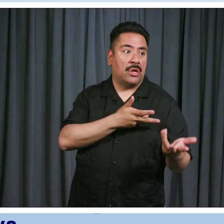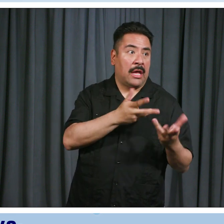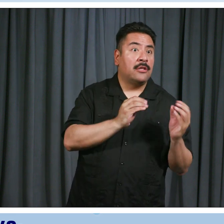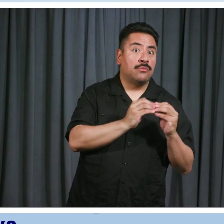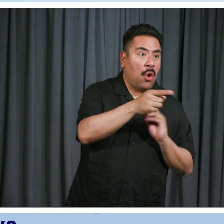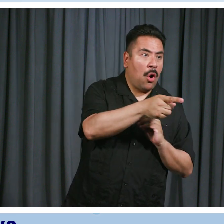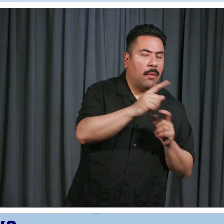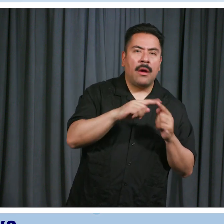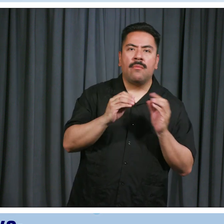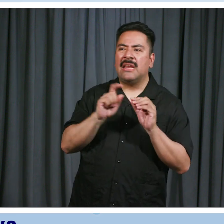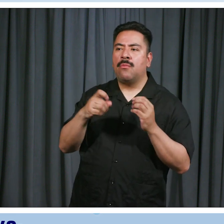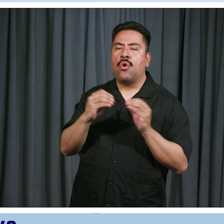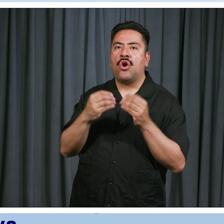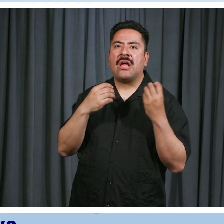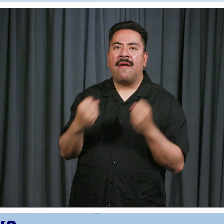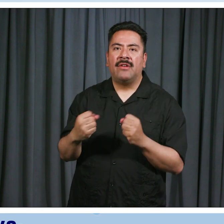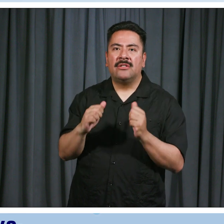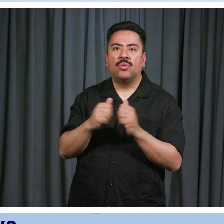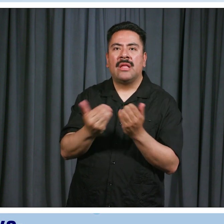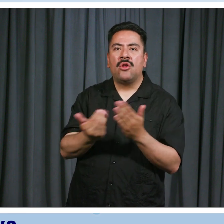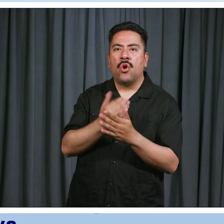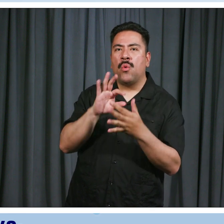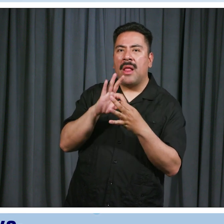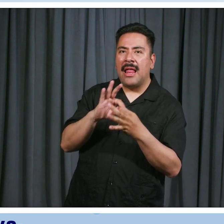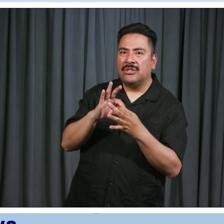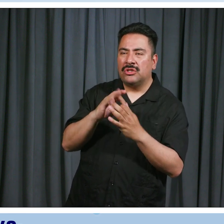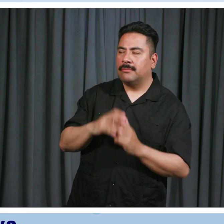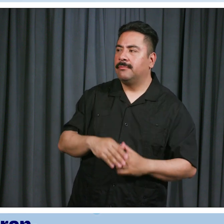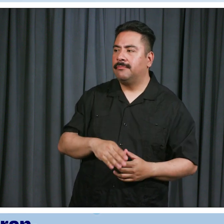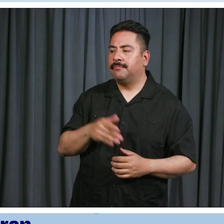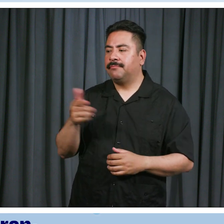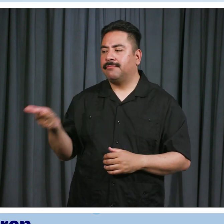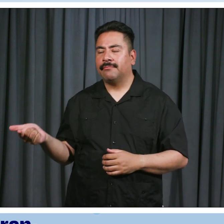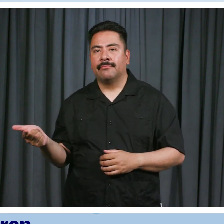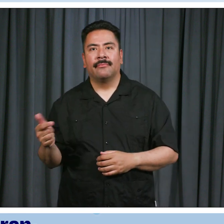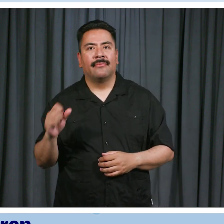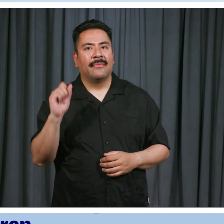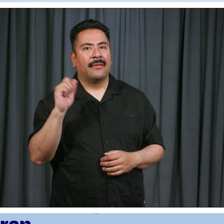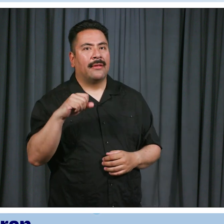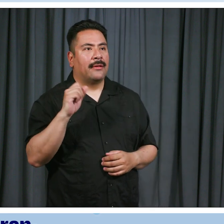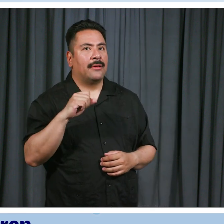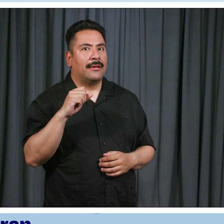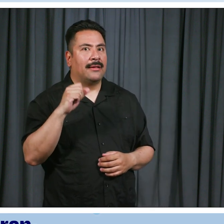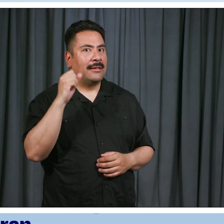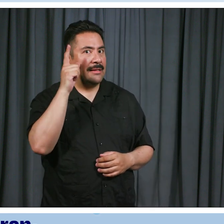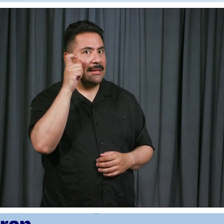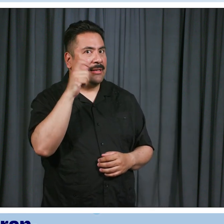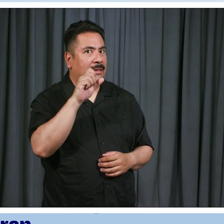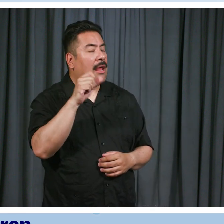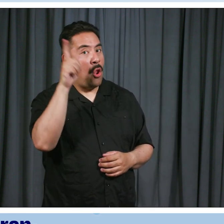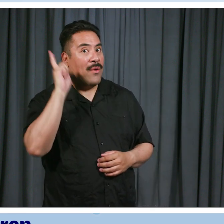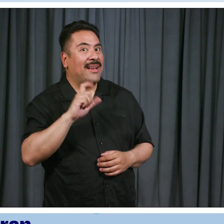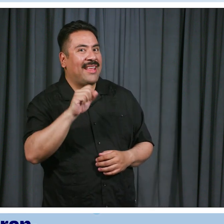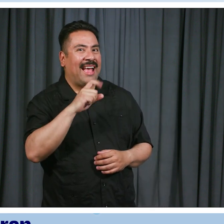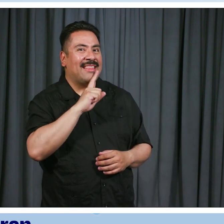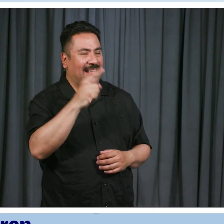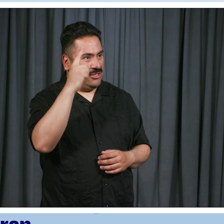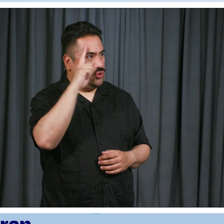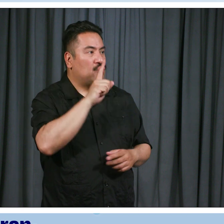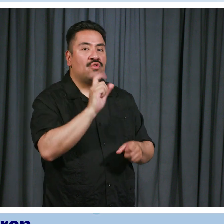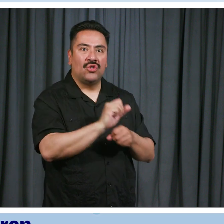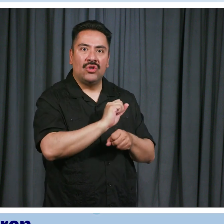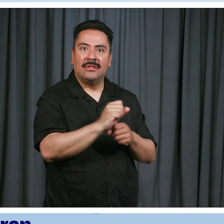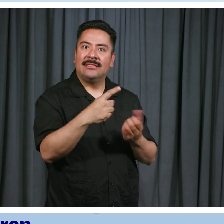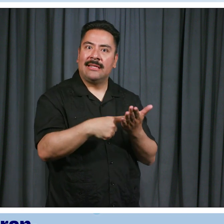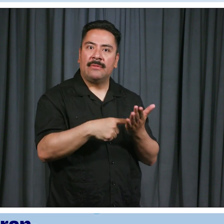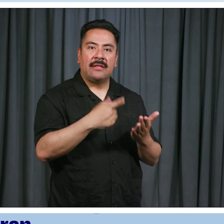need more confidence in some newer relationships. Mm-hmm. Yeah, no, I think that's true. Yeah, sometimes it